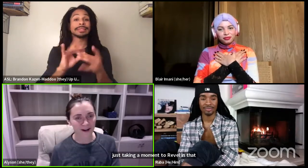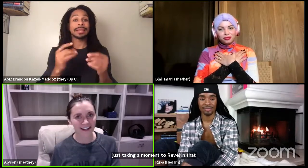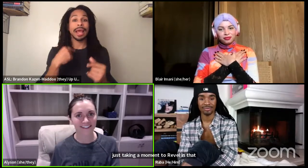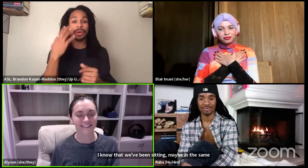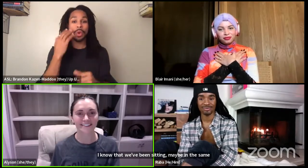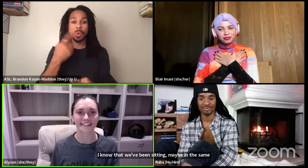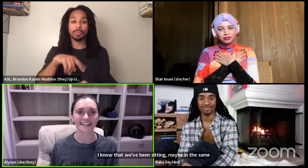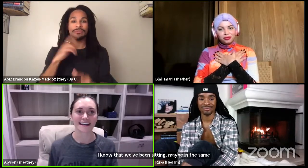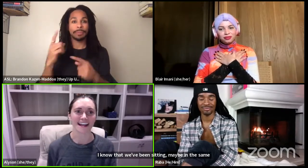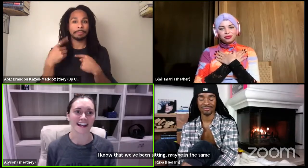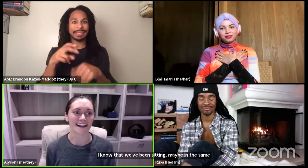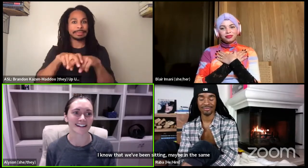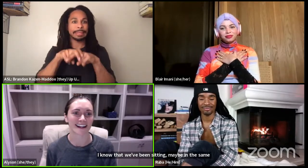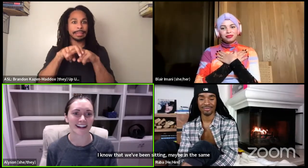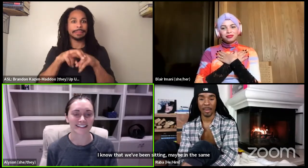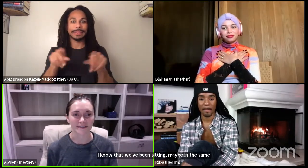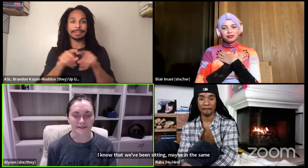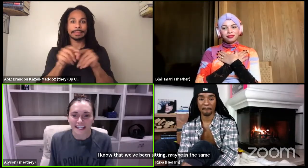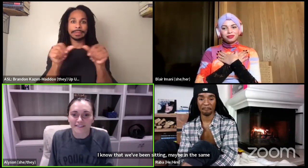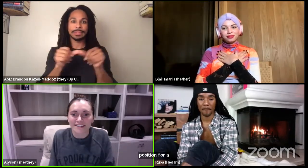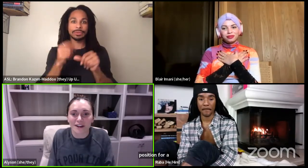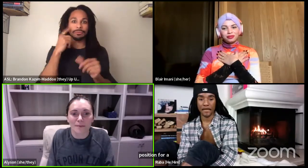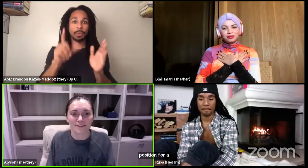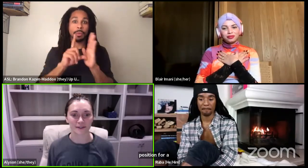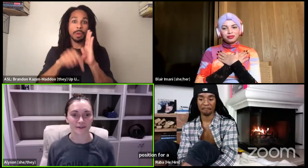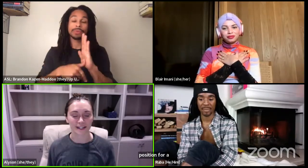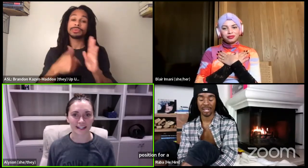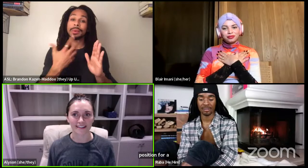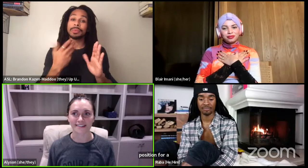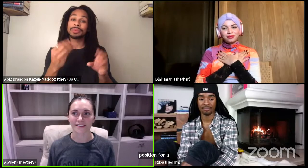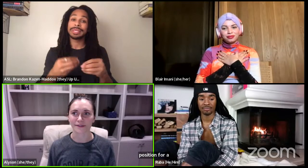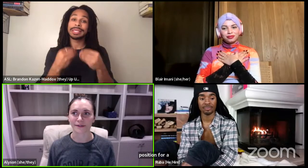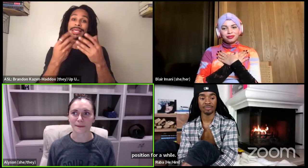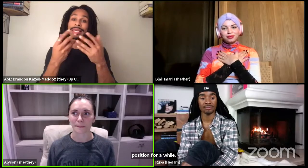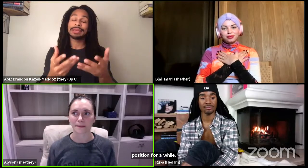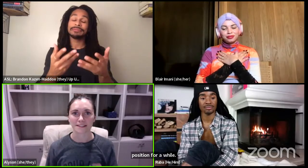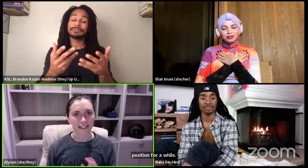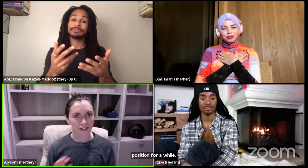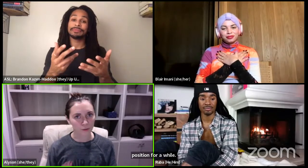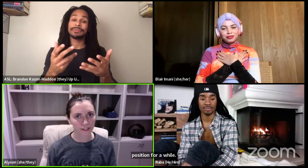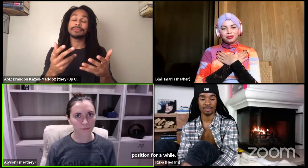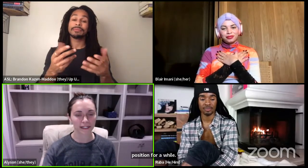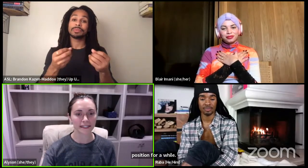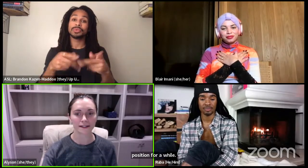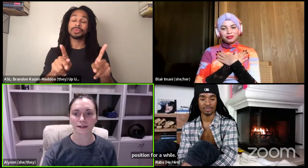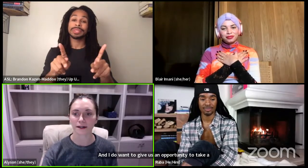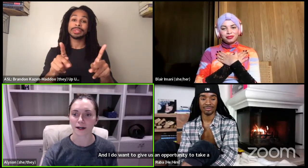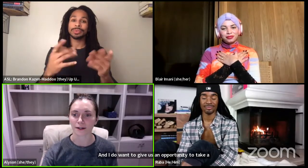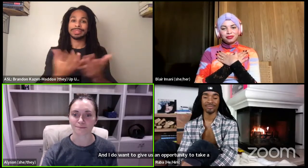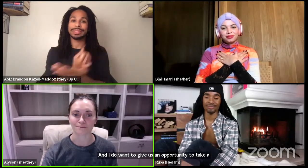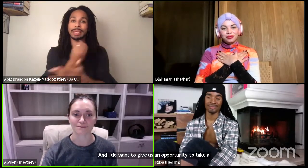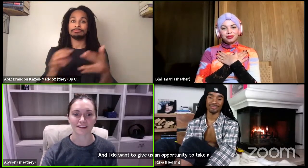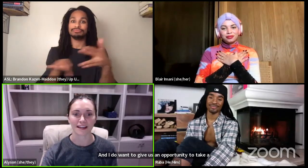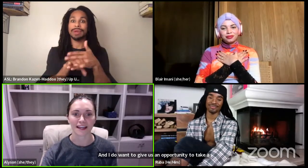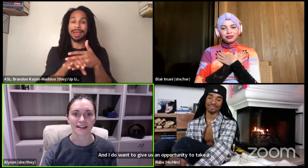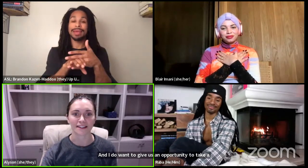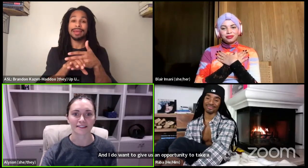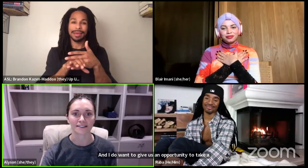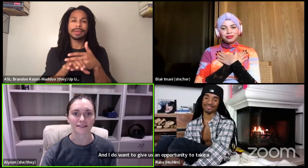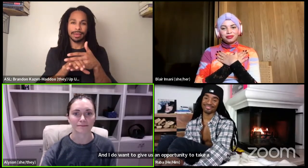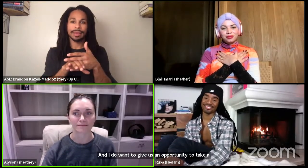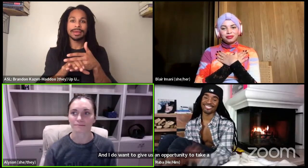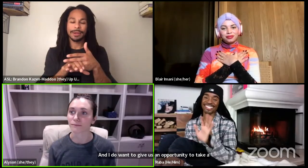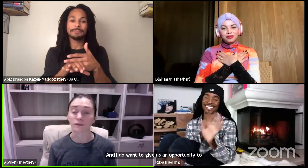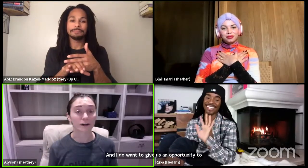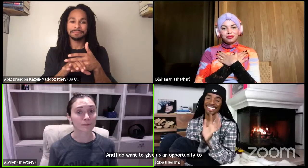for a while, and I do want to give us an opportunity to take a quick break